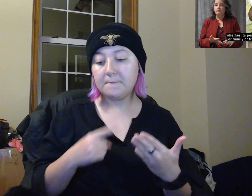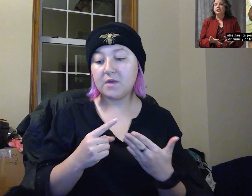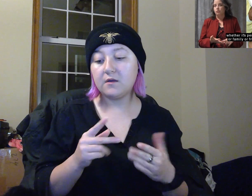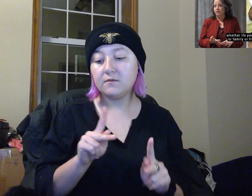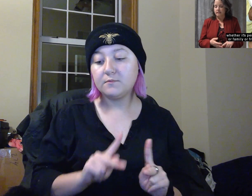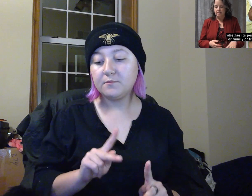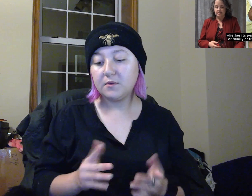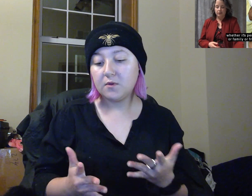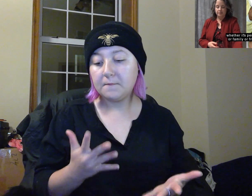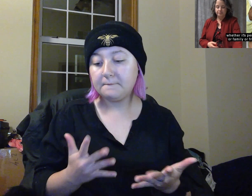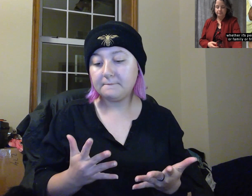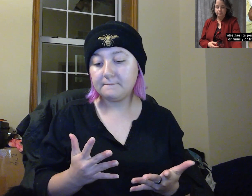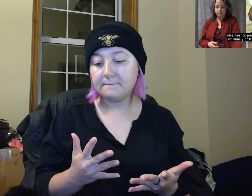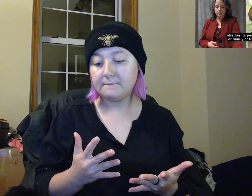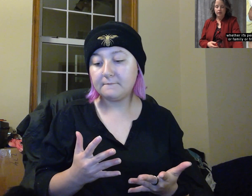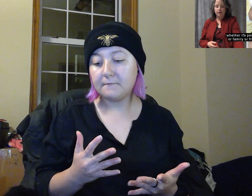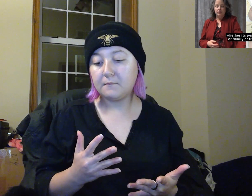or family, or friend, etc.